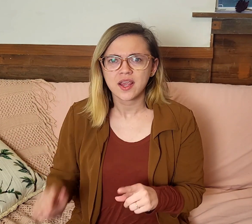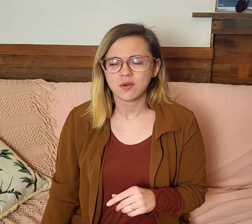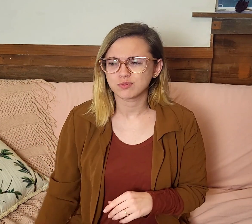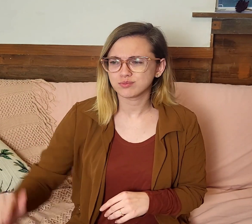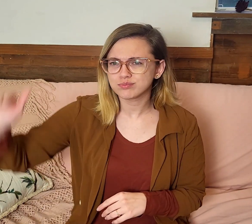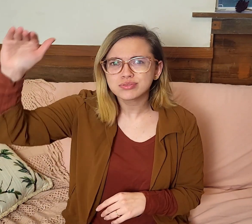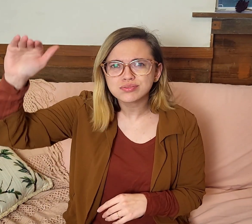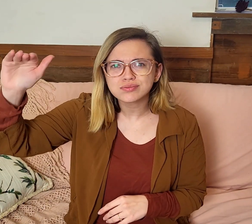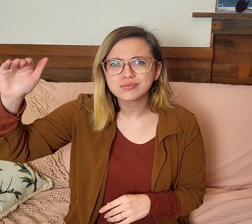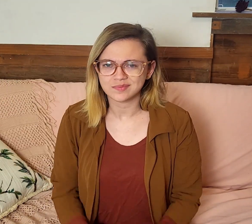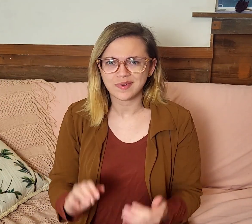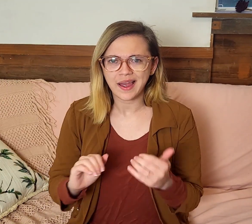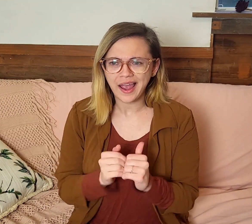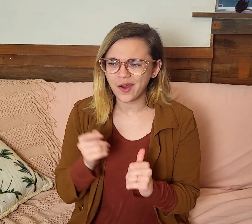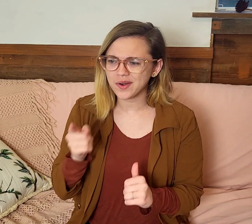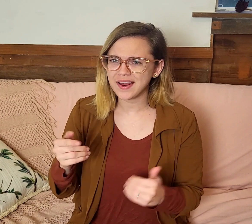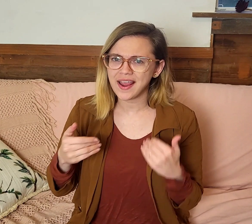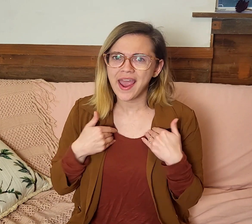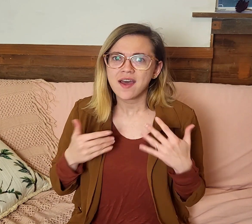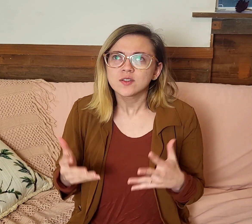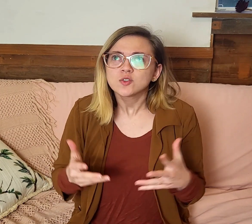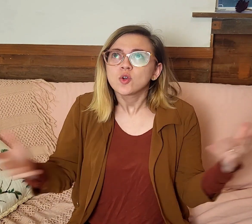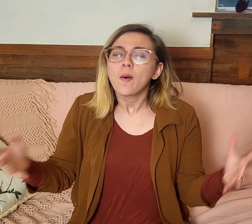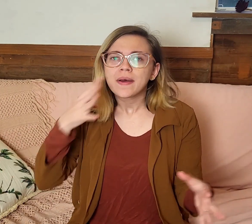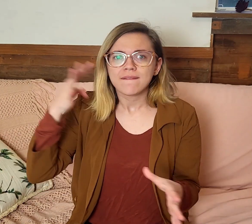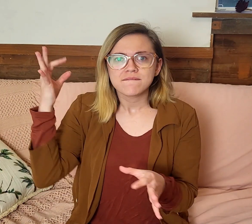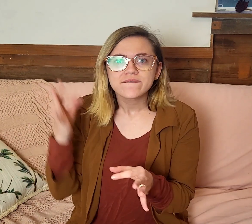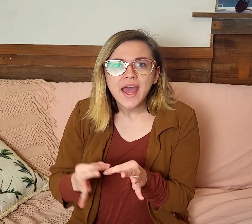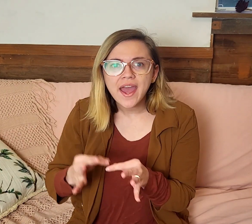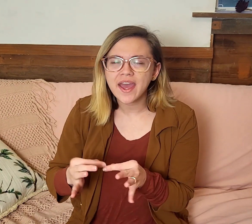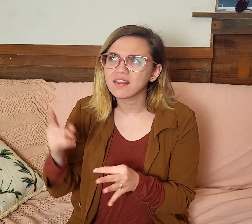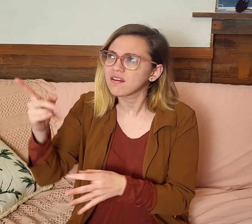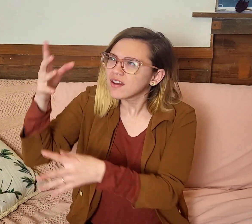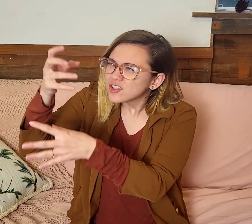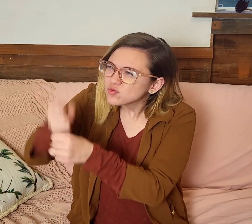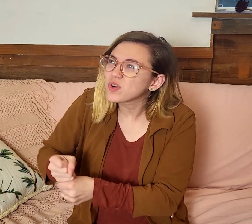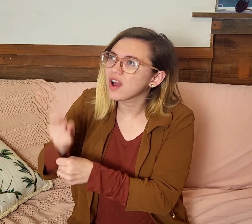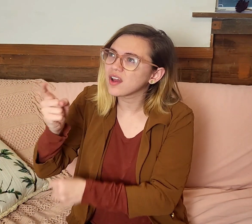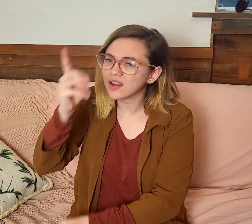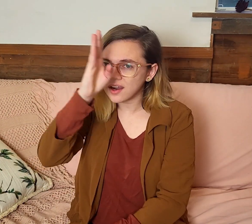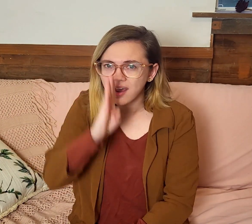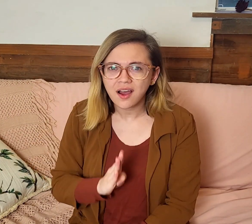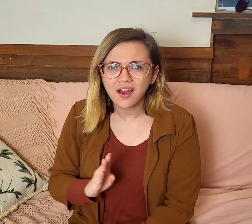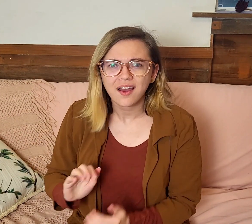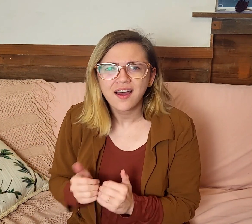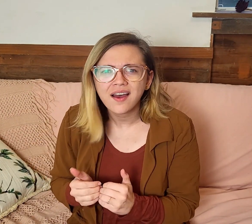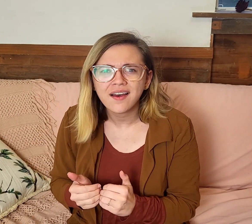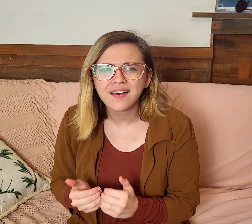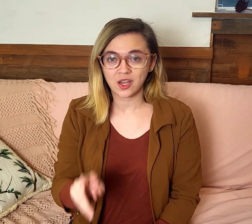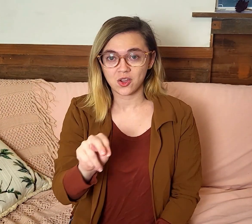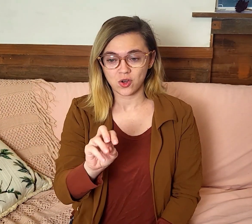like when he was growing up? How did he have so much faith and trust in